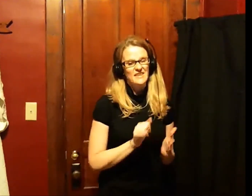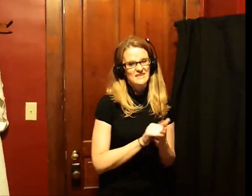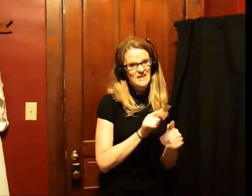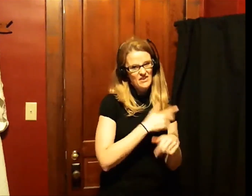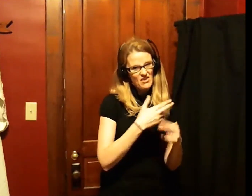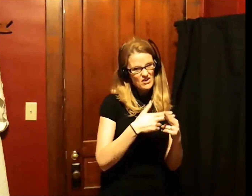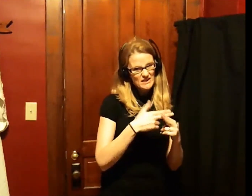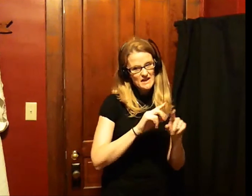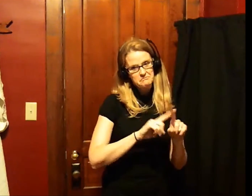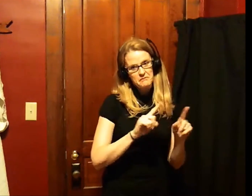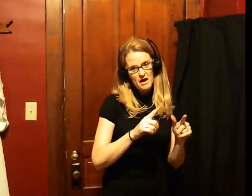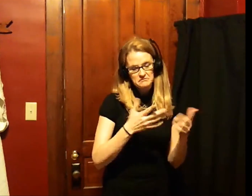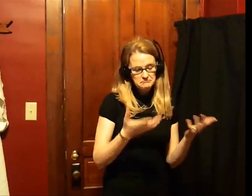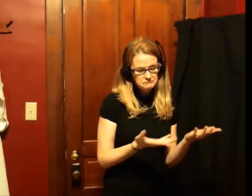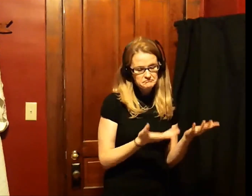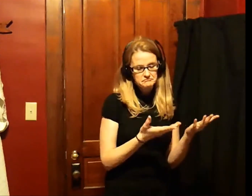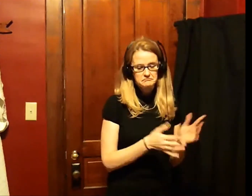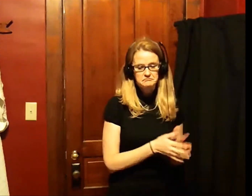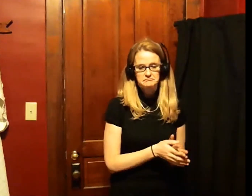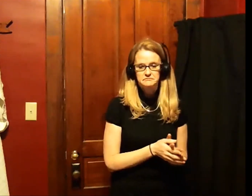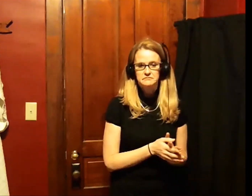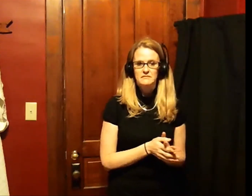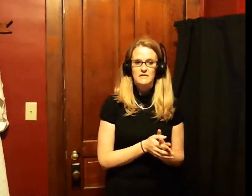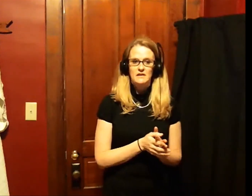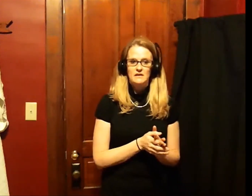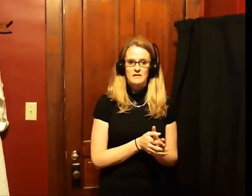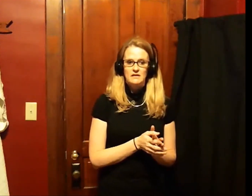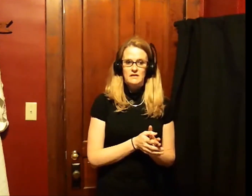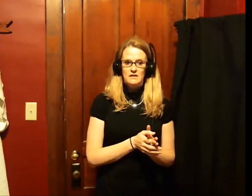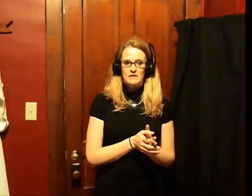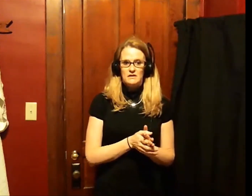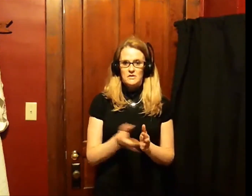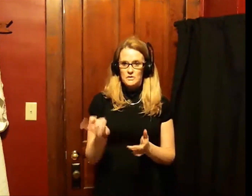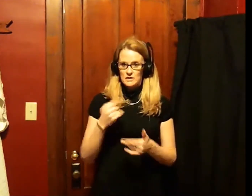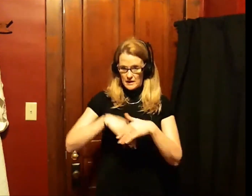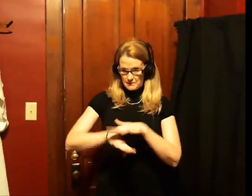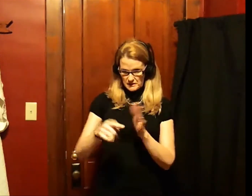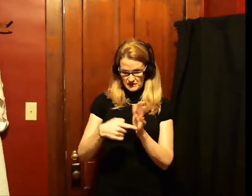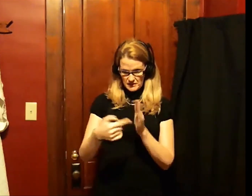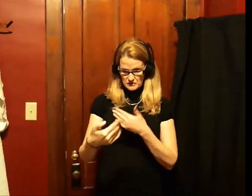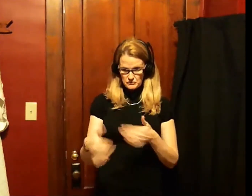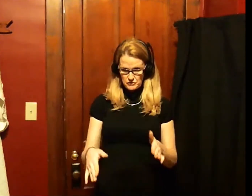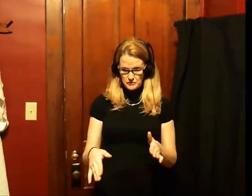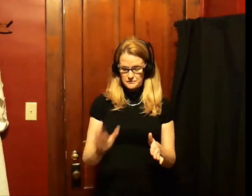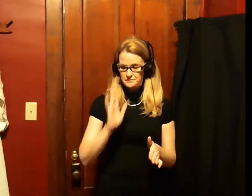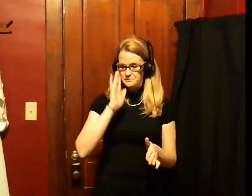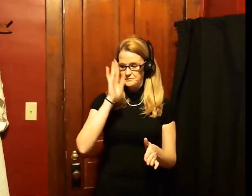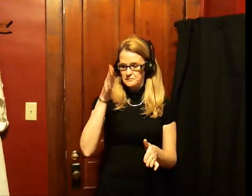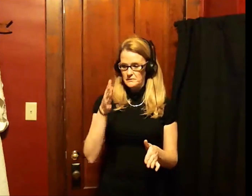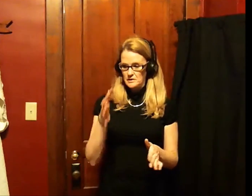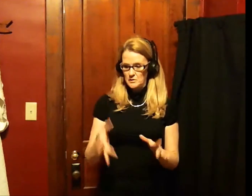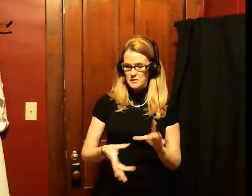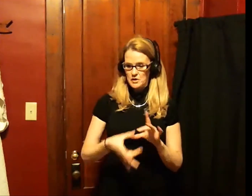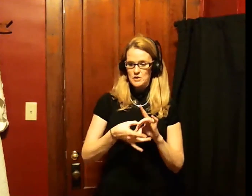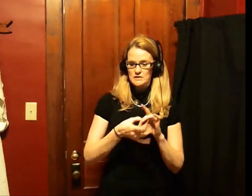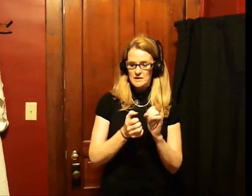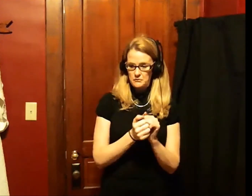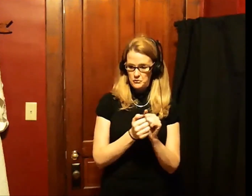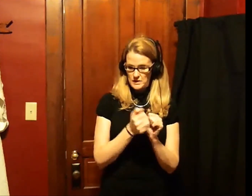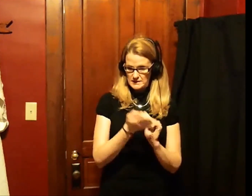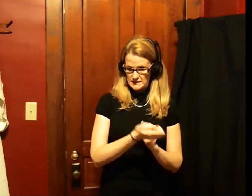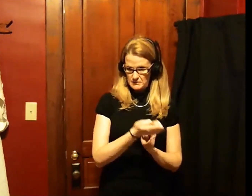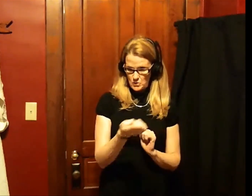this. Your nurse will have you lie down on the bed. You will be hooked up to some monitoring